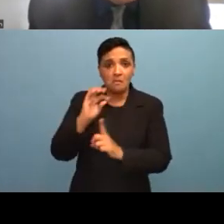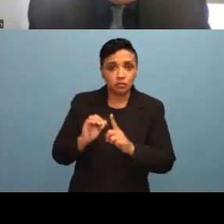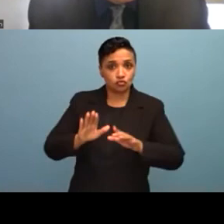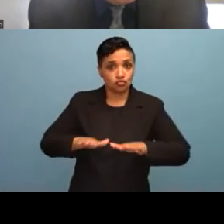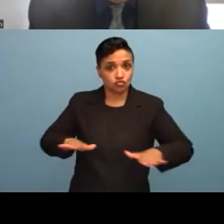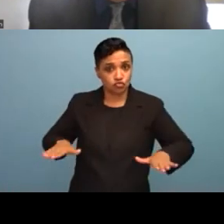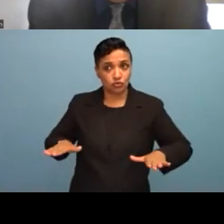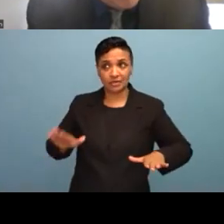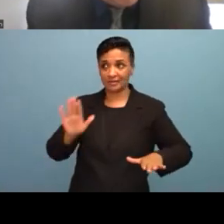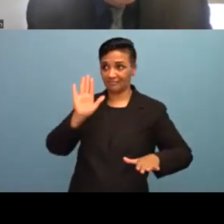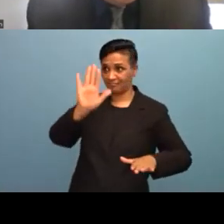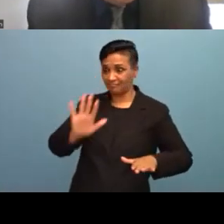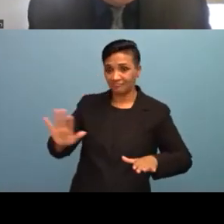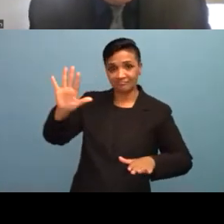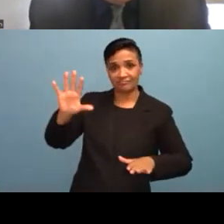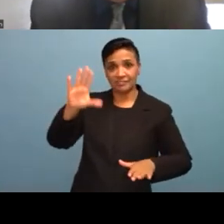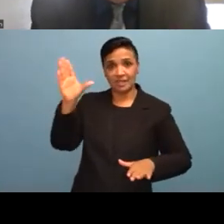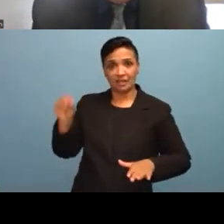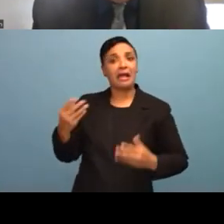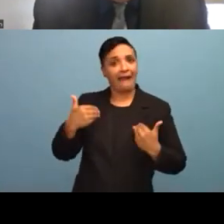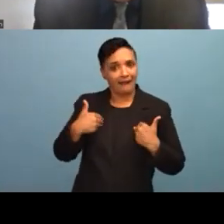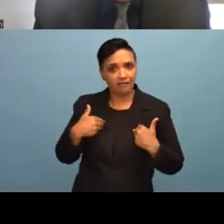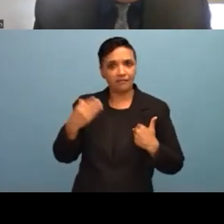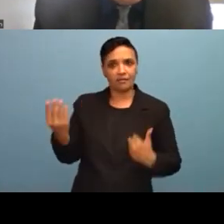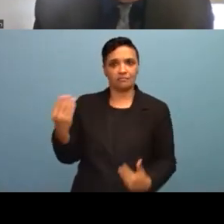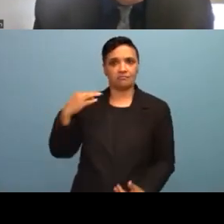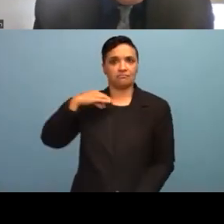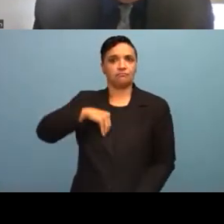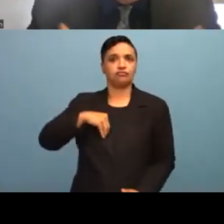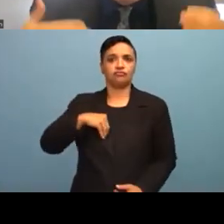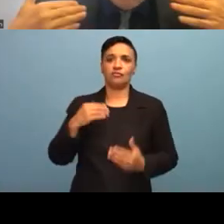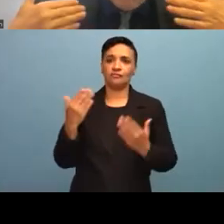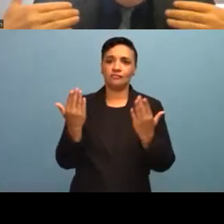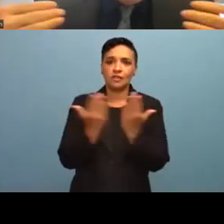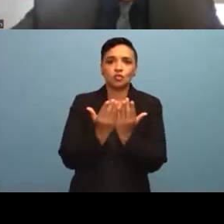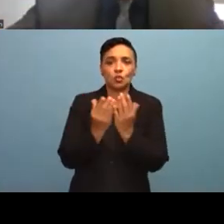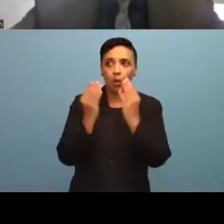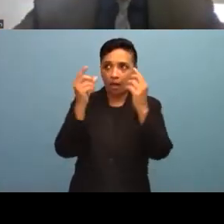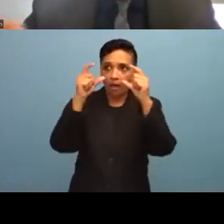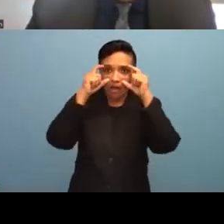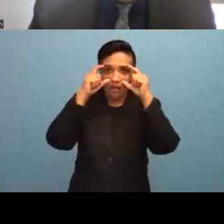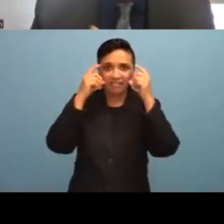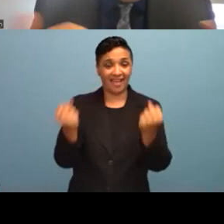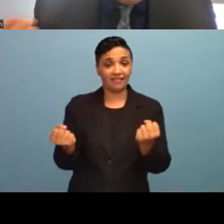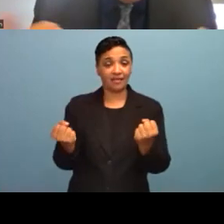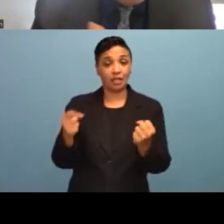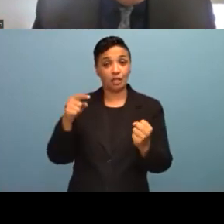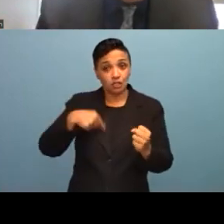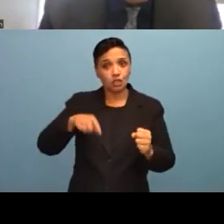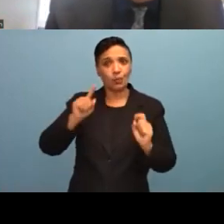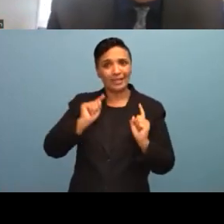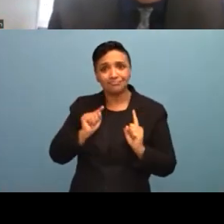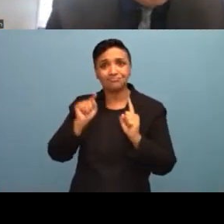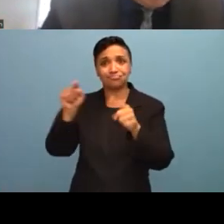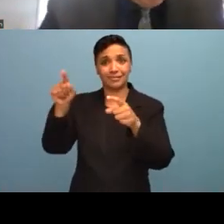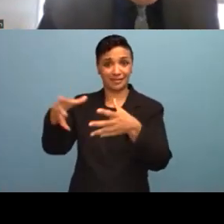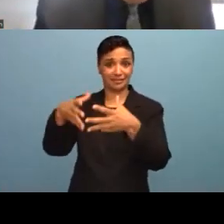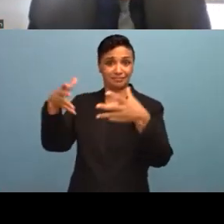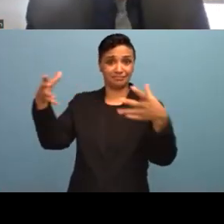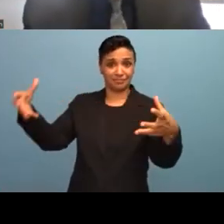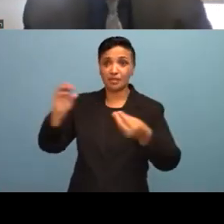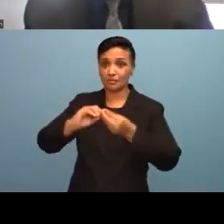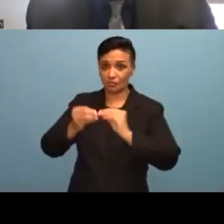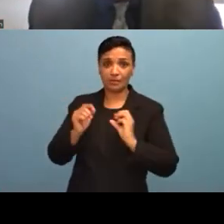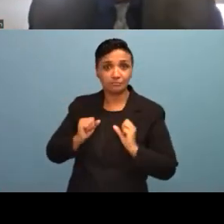those countries do benefit from school eye health programs. So there's a huge space to go up. No, that is very